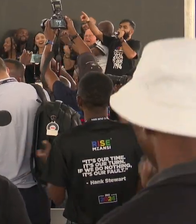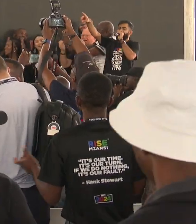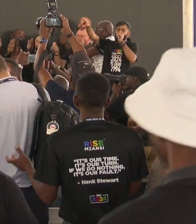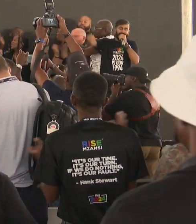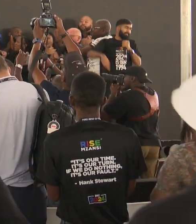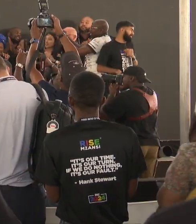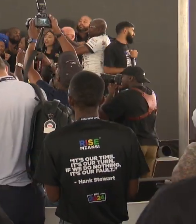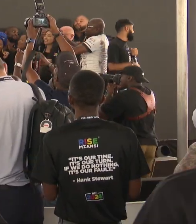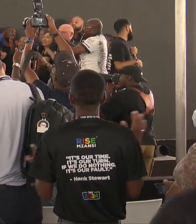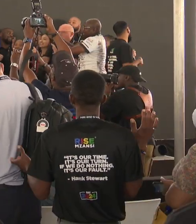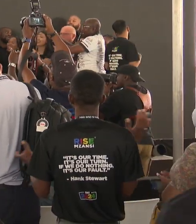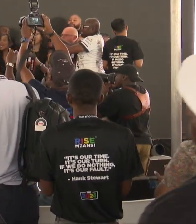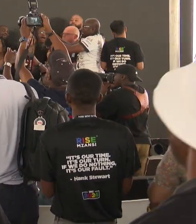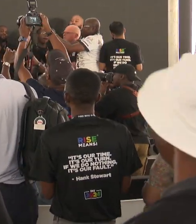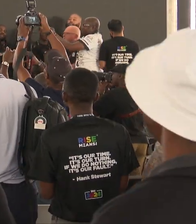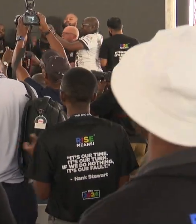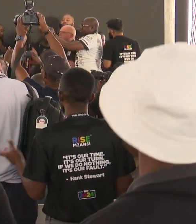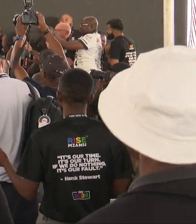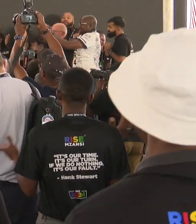emukalelani